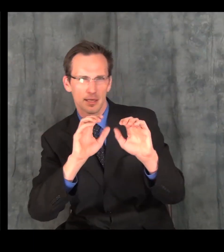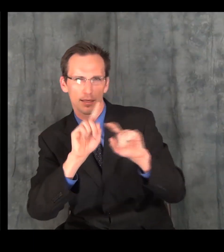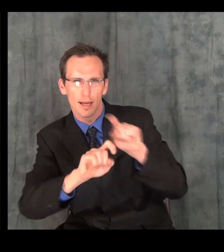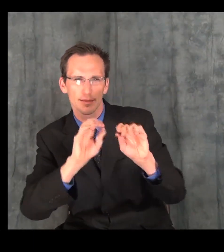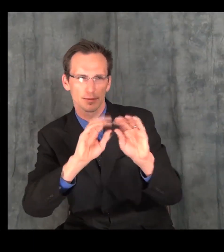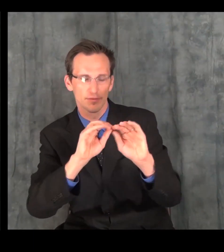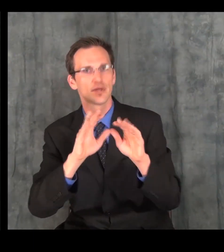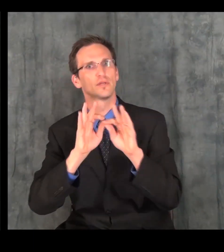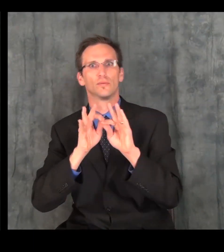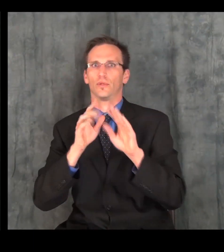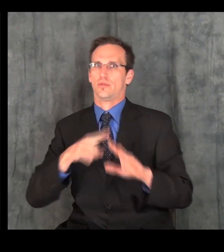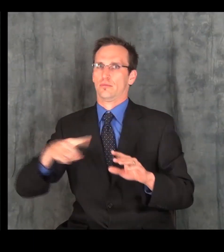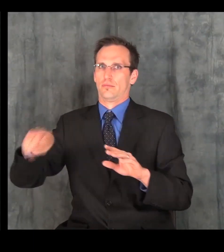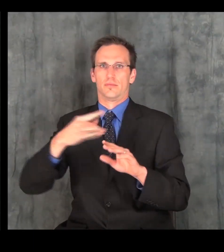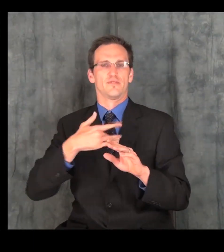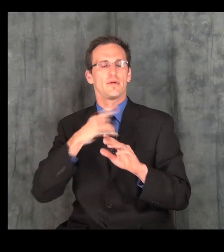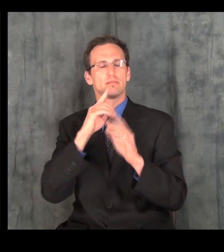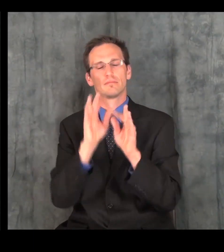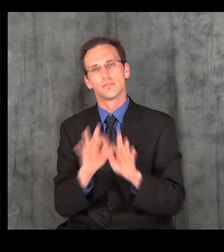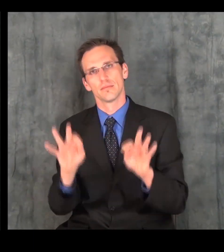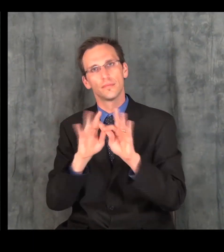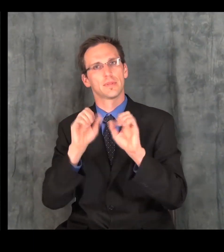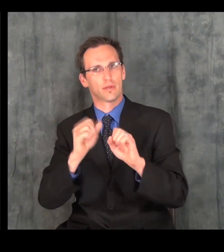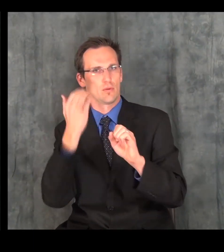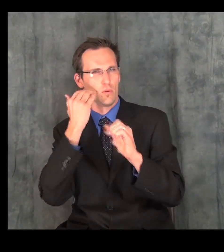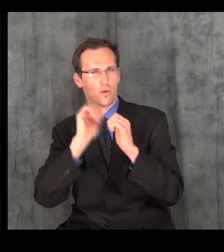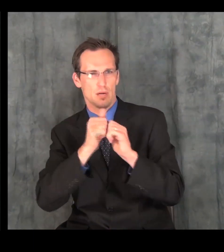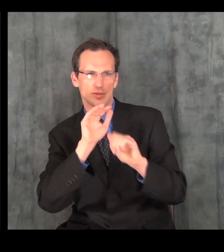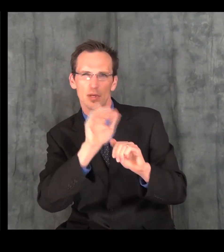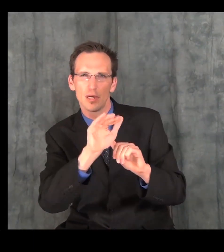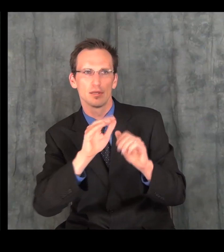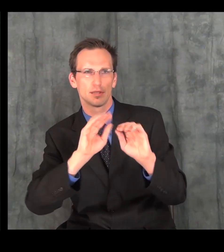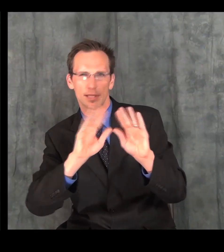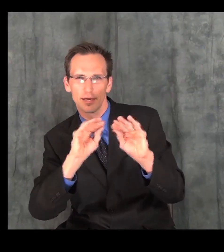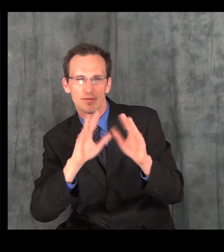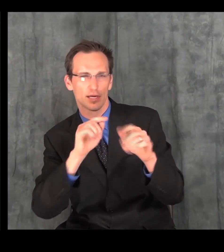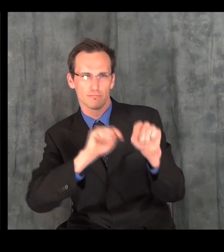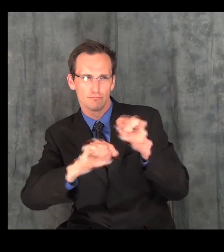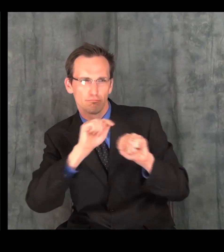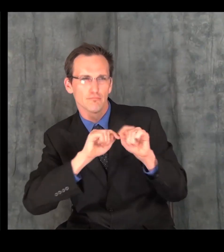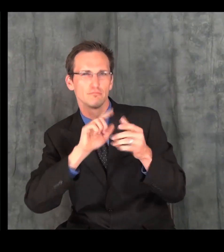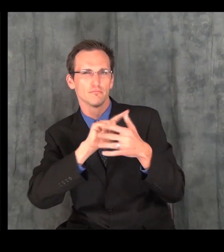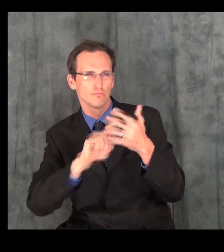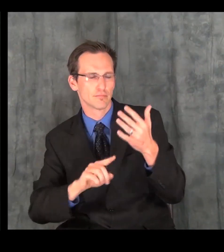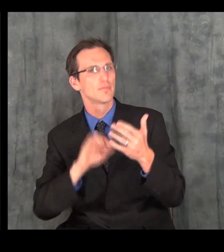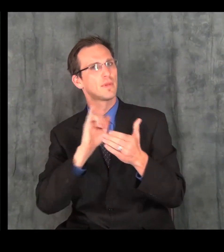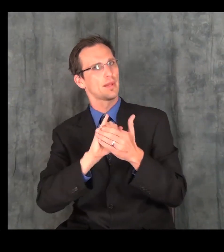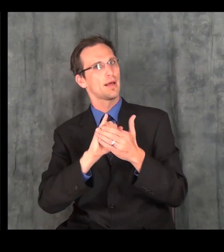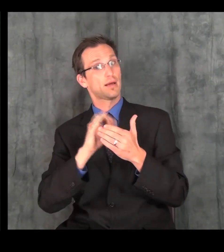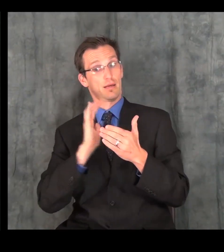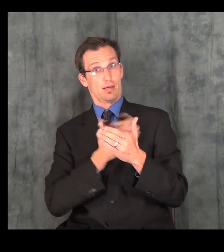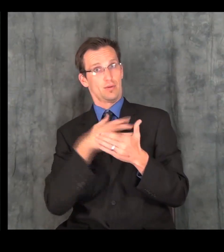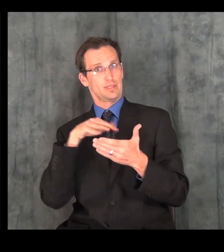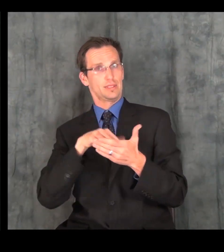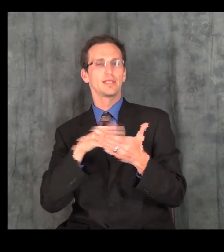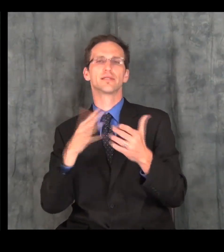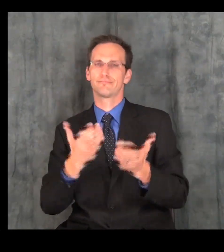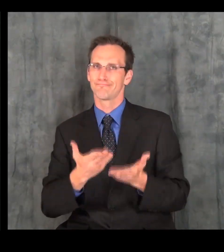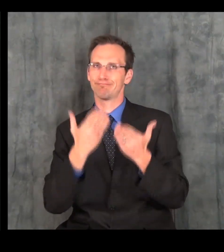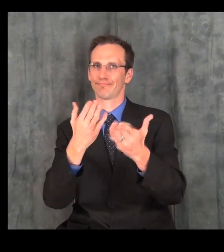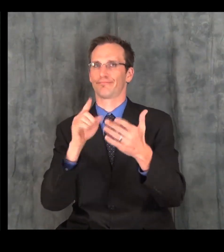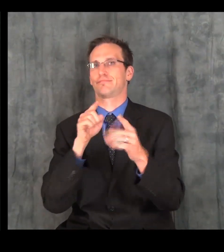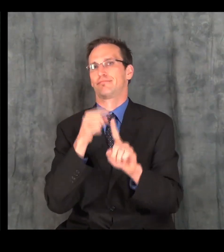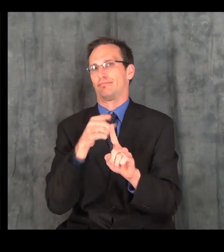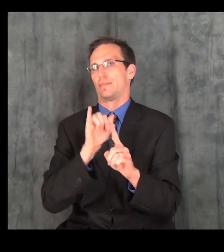particular felt it was really, really important for them to be able to do that. So that's something that we actually recommended as a result of this study.